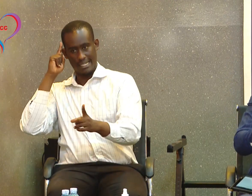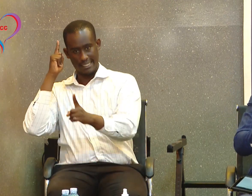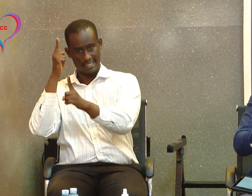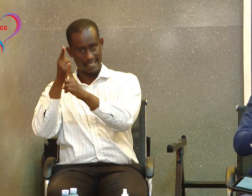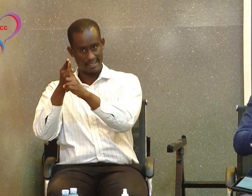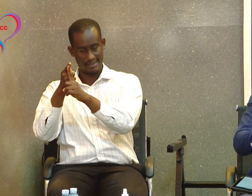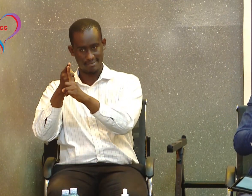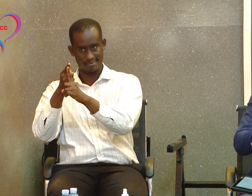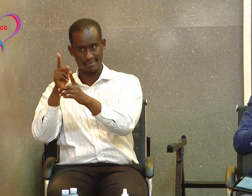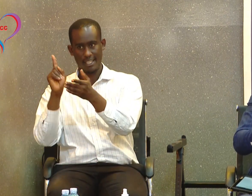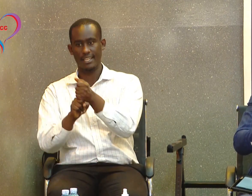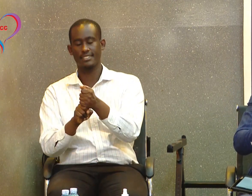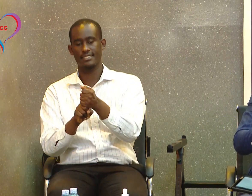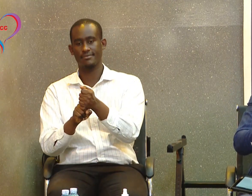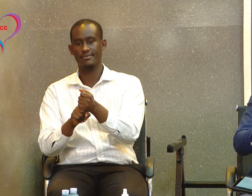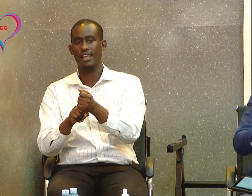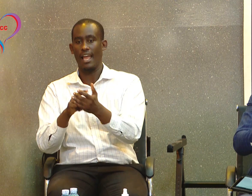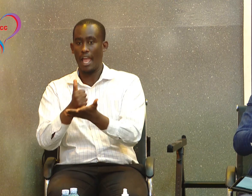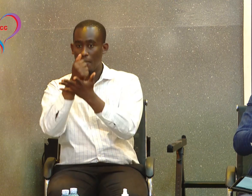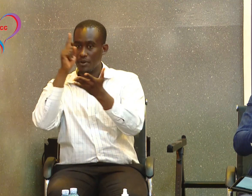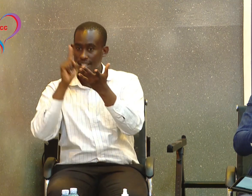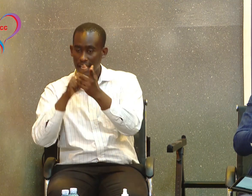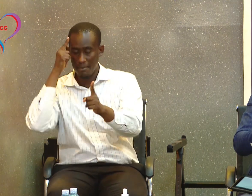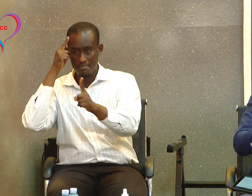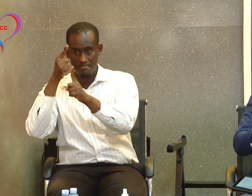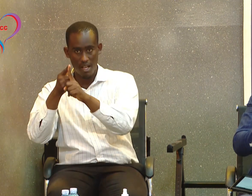do here on